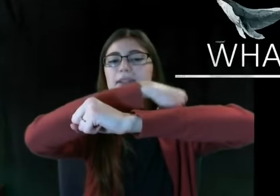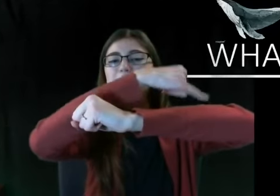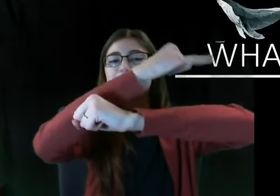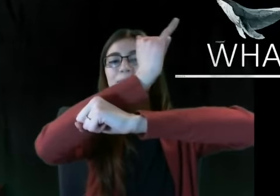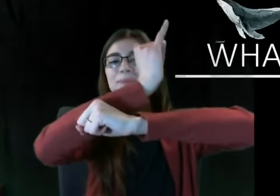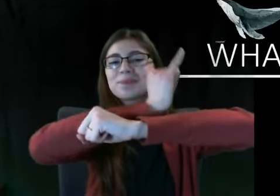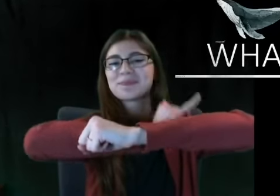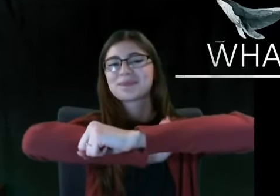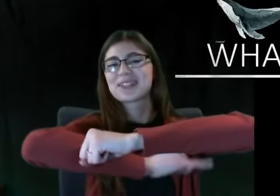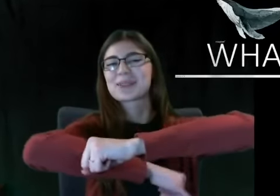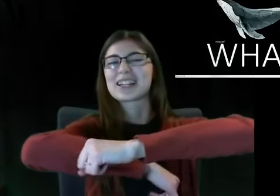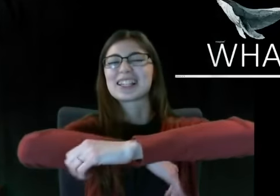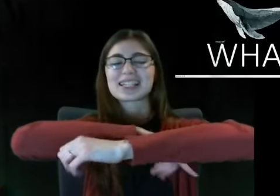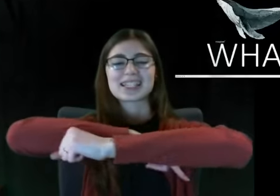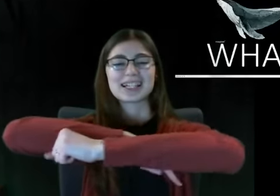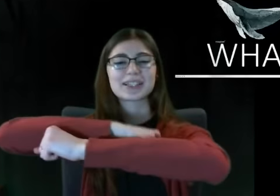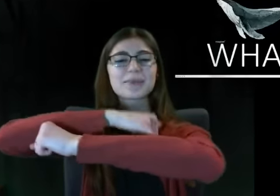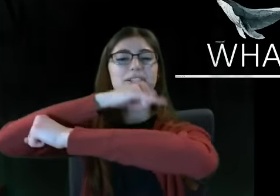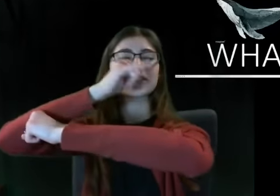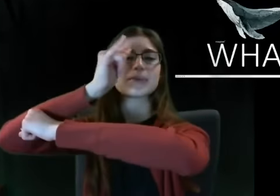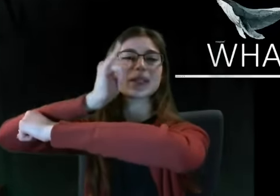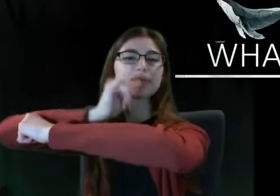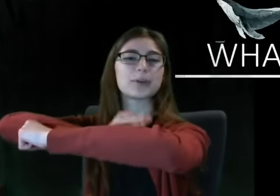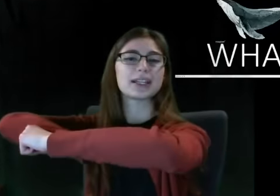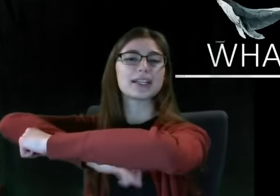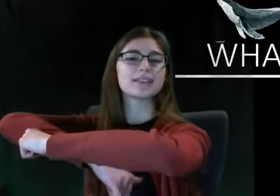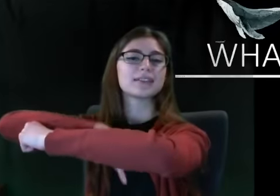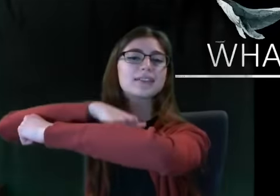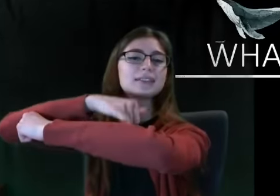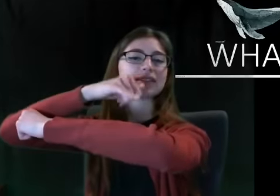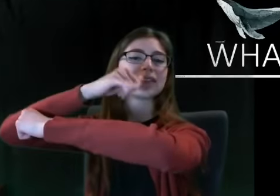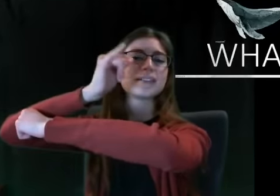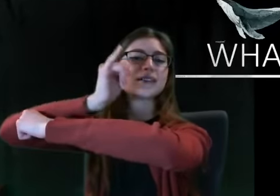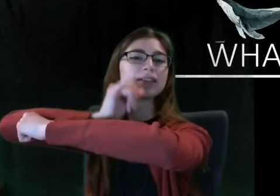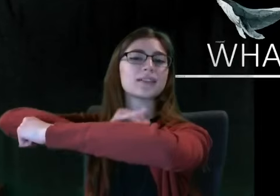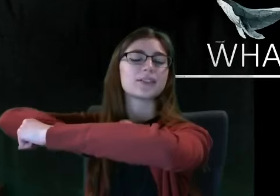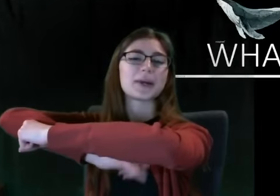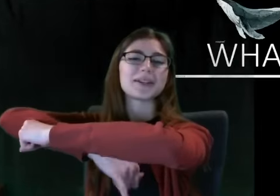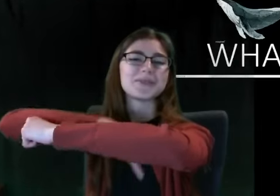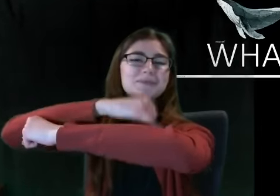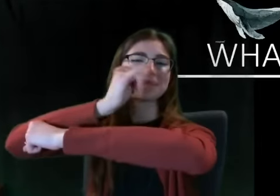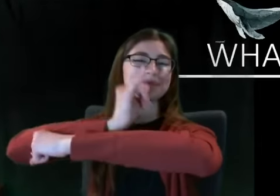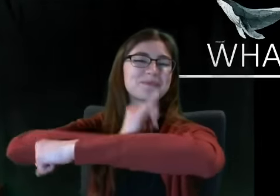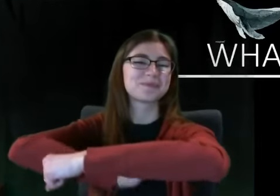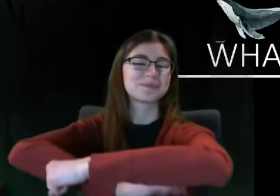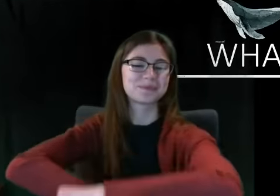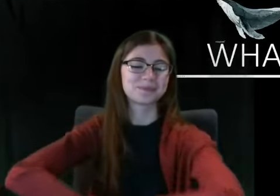down. That's why I like the sign so much. It's really pretty. Whale.